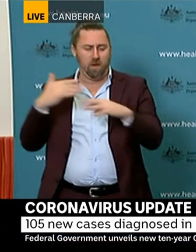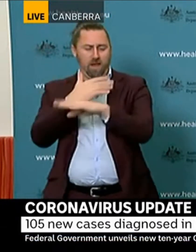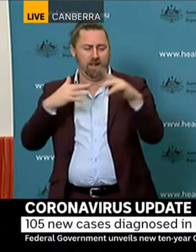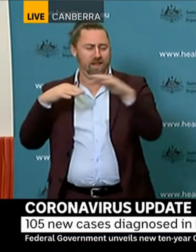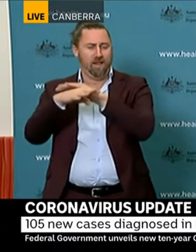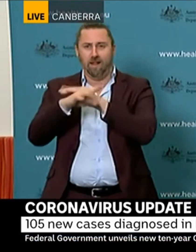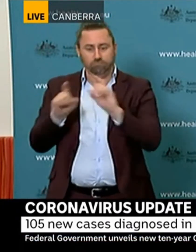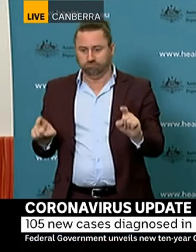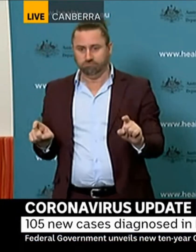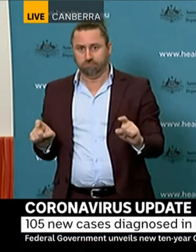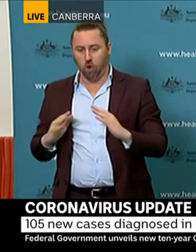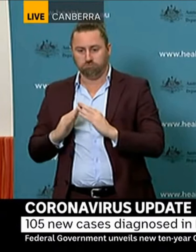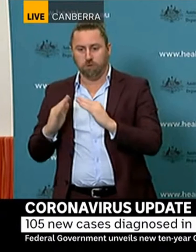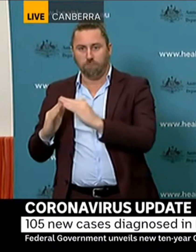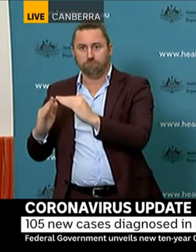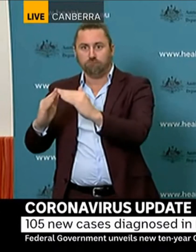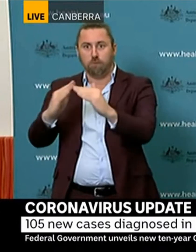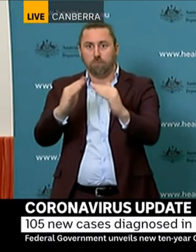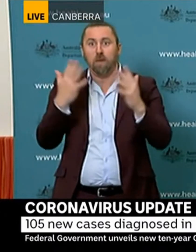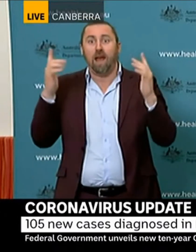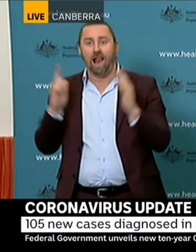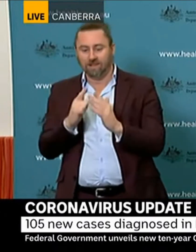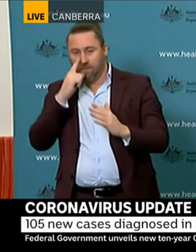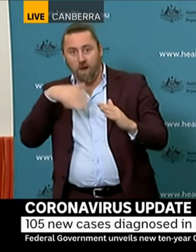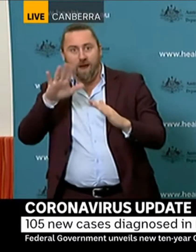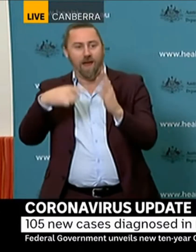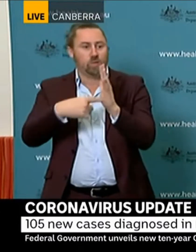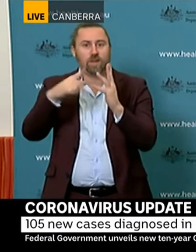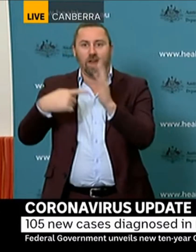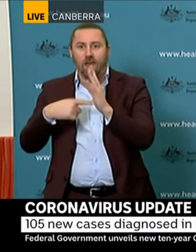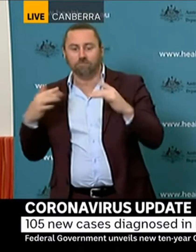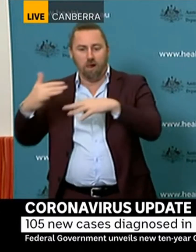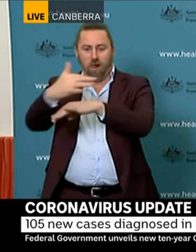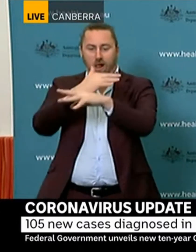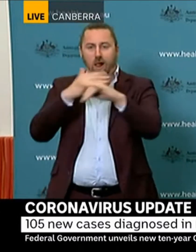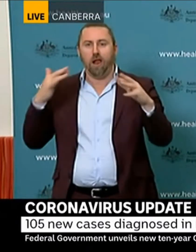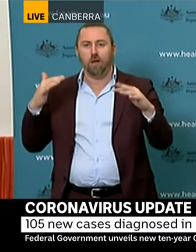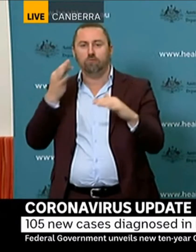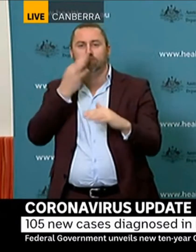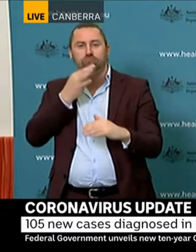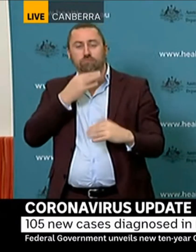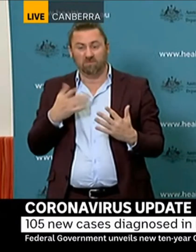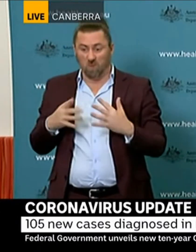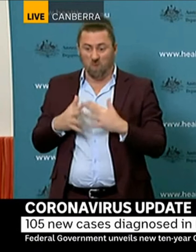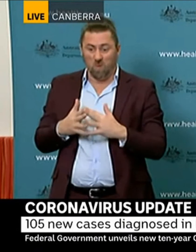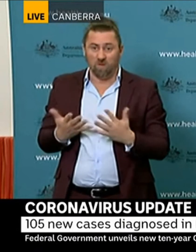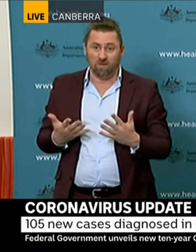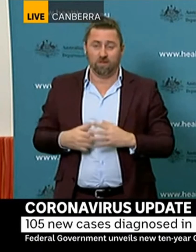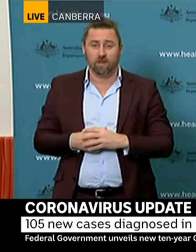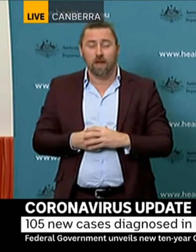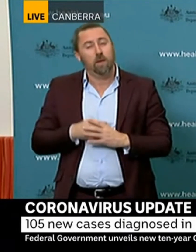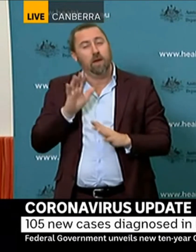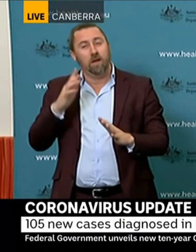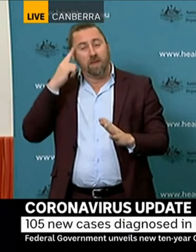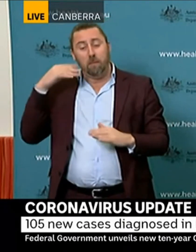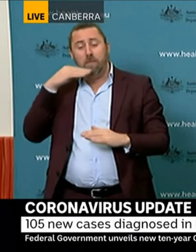were 3 weeks ago when those first restrictions were brought in. I think it's important really to consider what is happening in